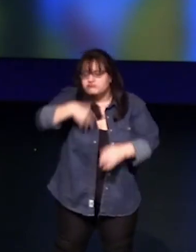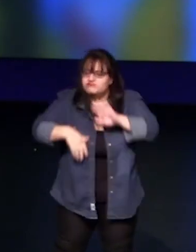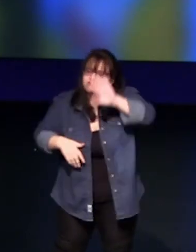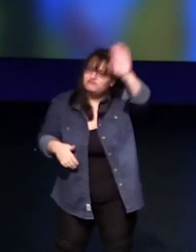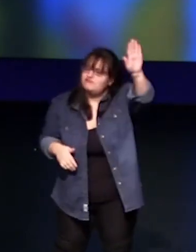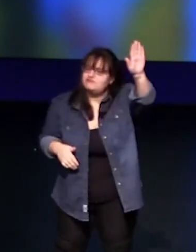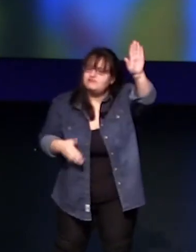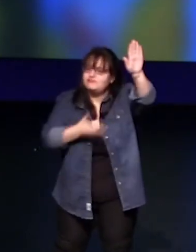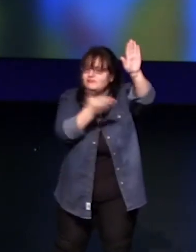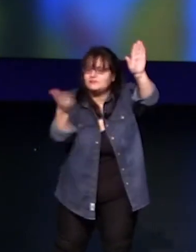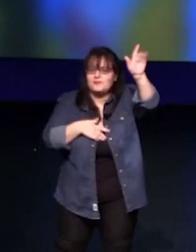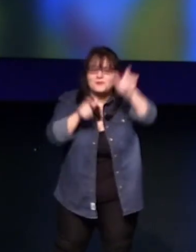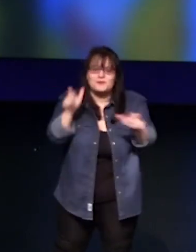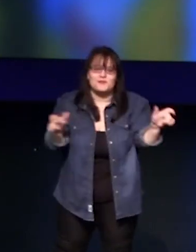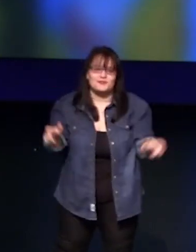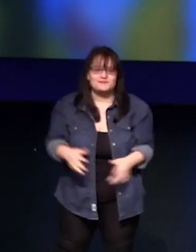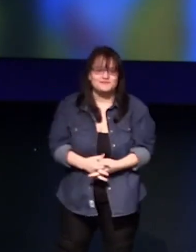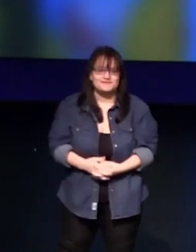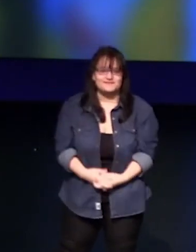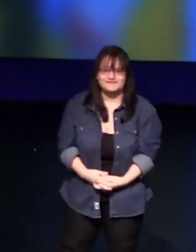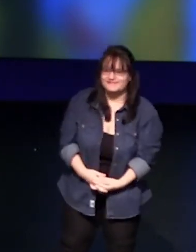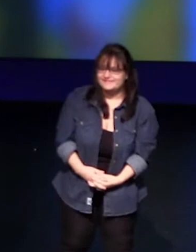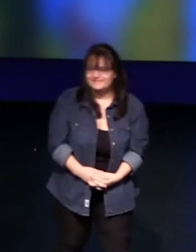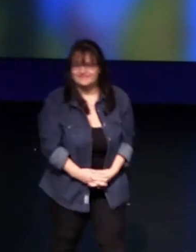These claims I make regardless of what I've been told.